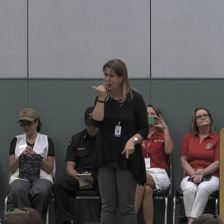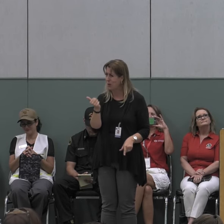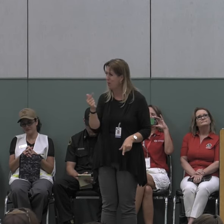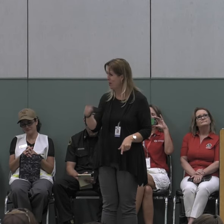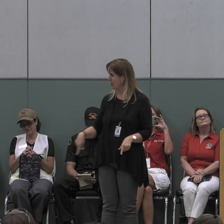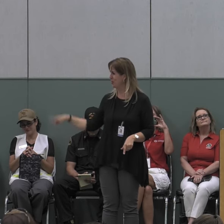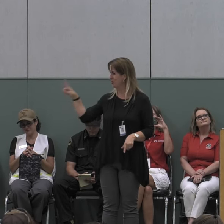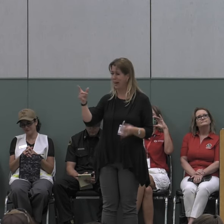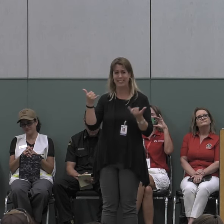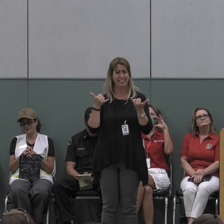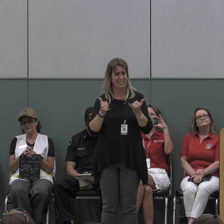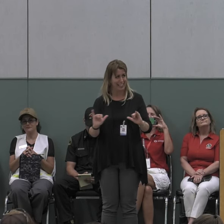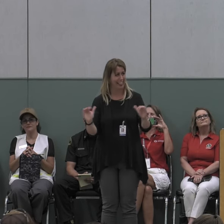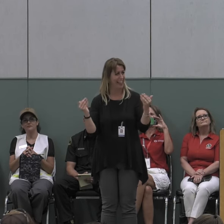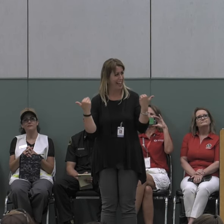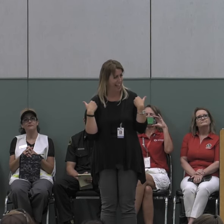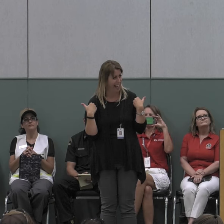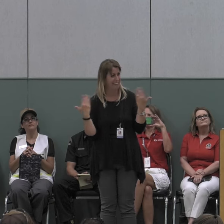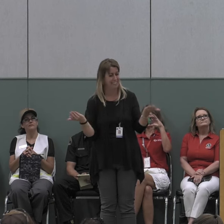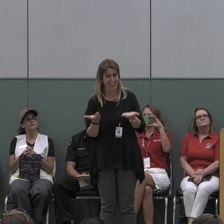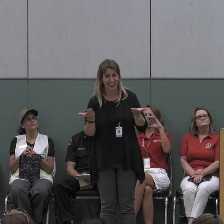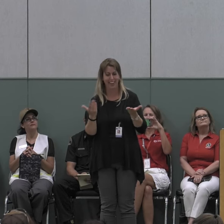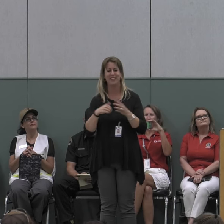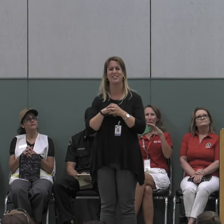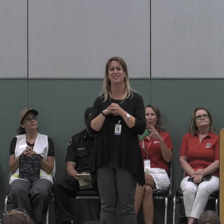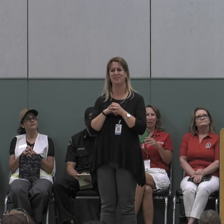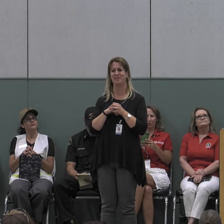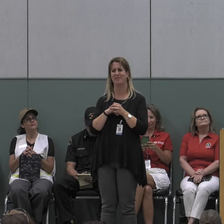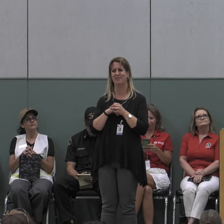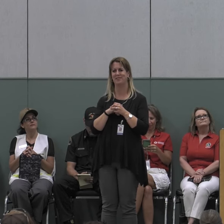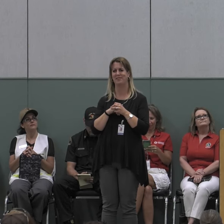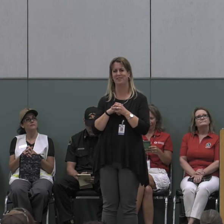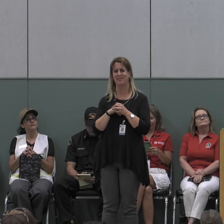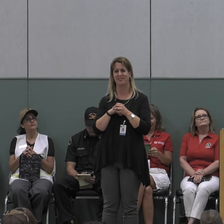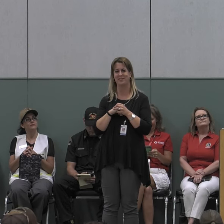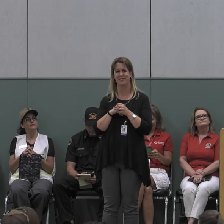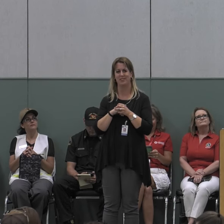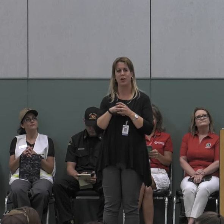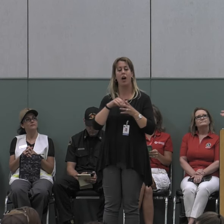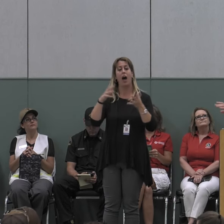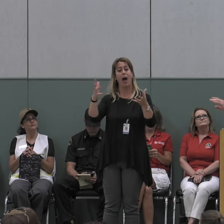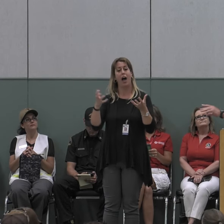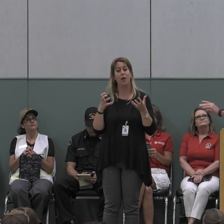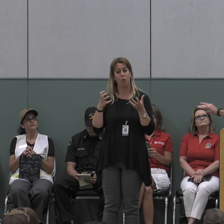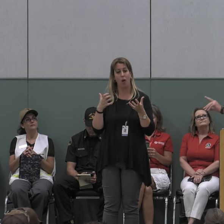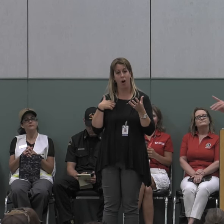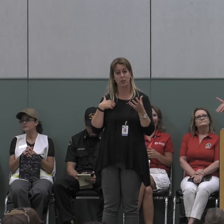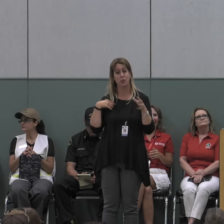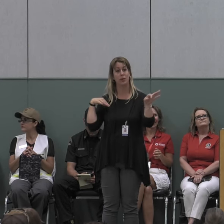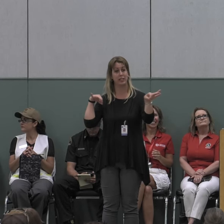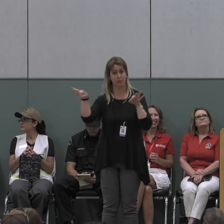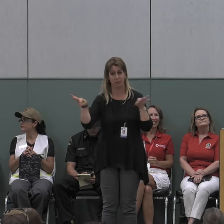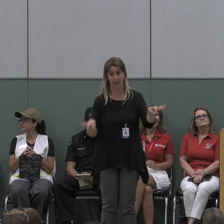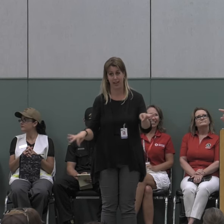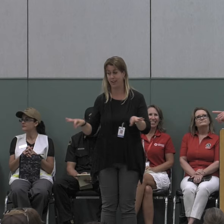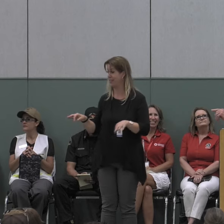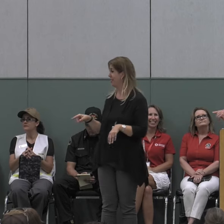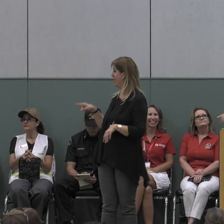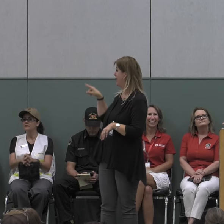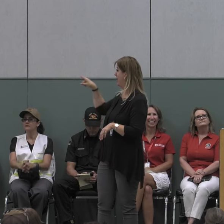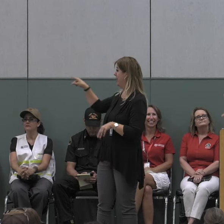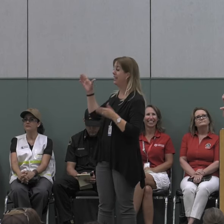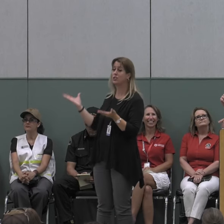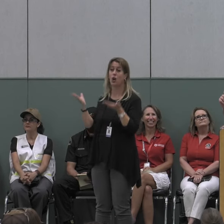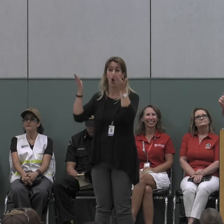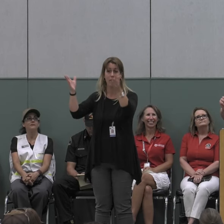And along with that, we need to clarify some marital status here, ladies. He's offering you a ride, but the chief